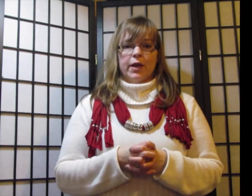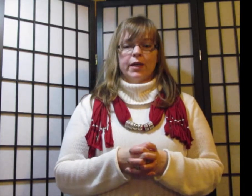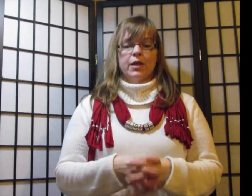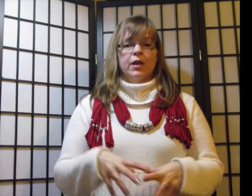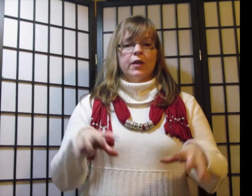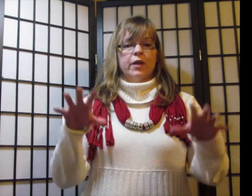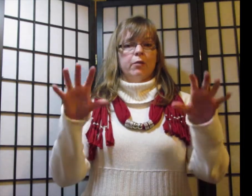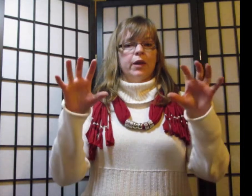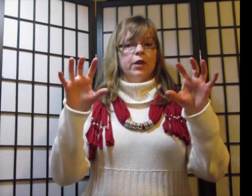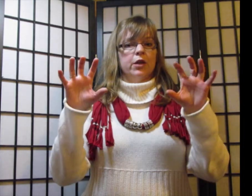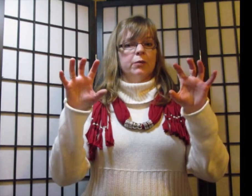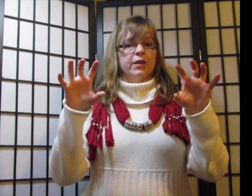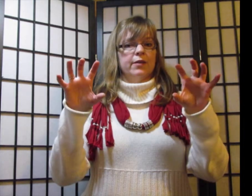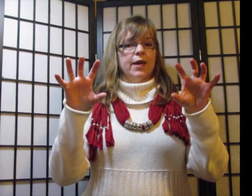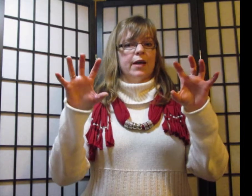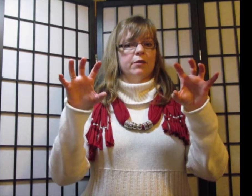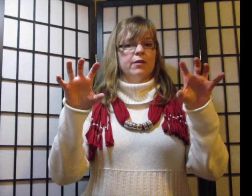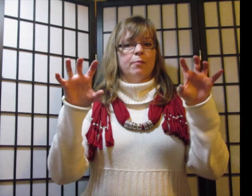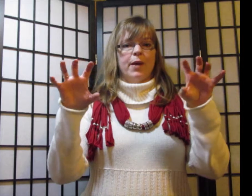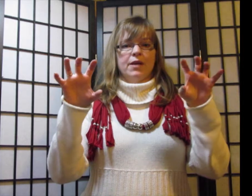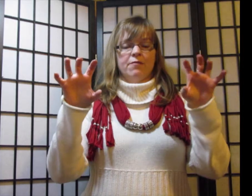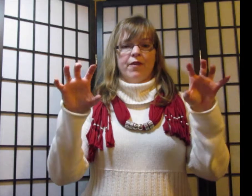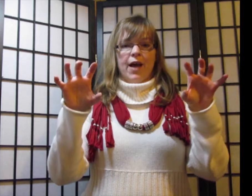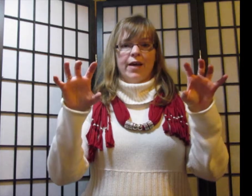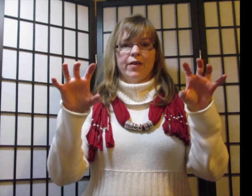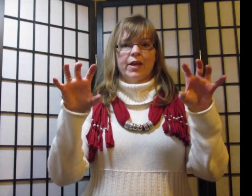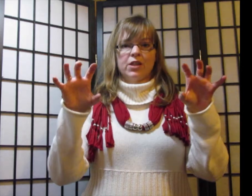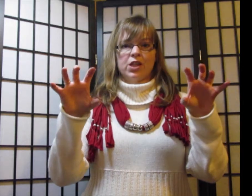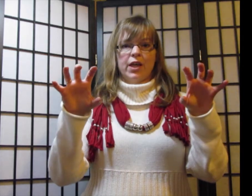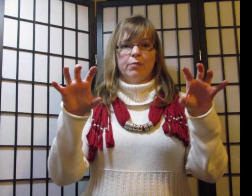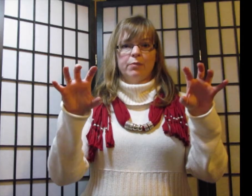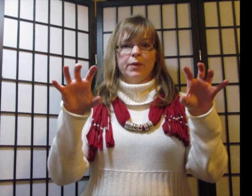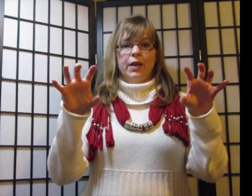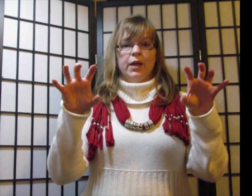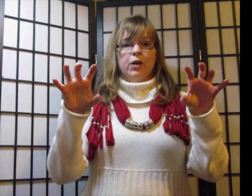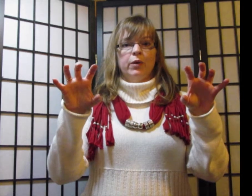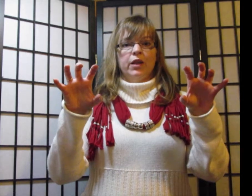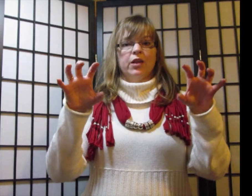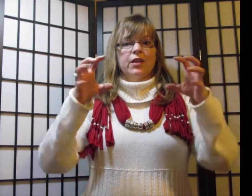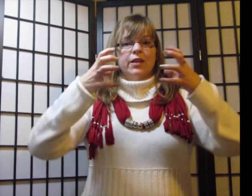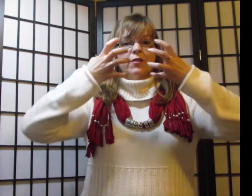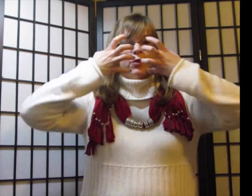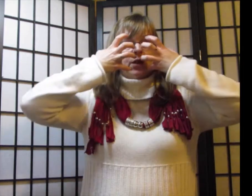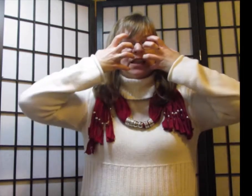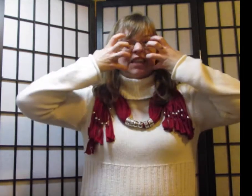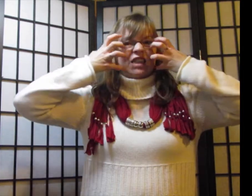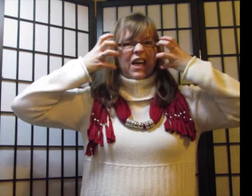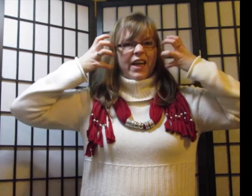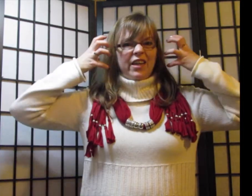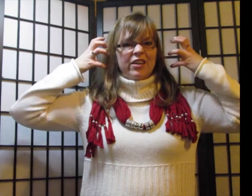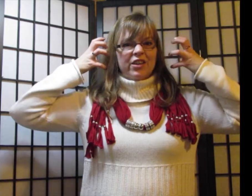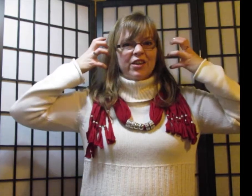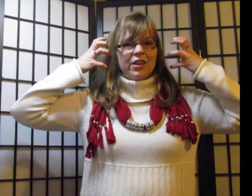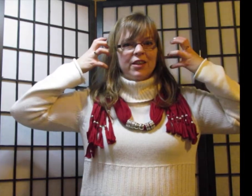one that we learned with a sign was the bent 5 hand shape. We learned this for tiger.